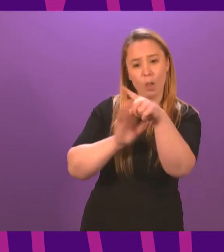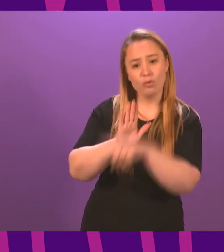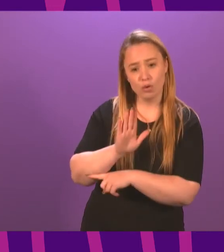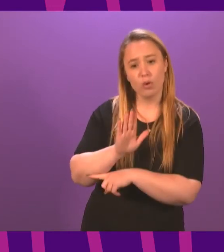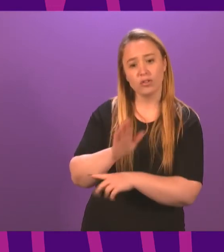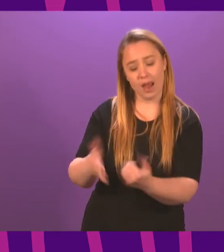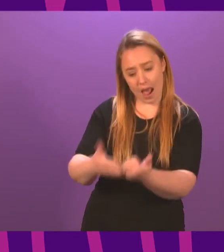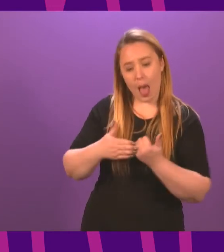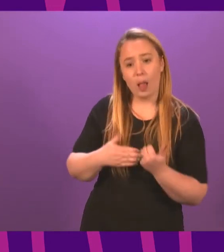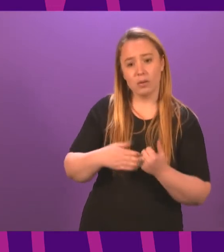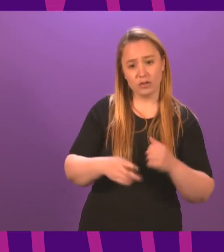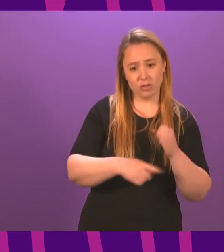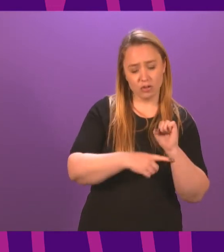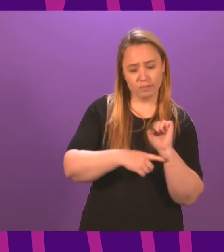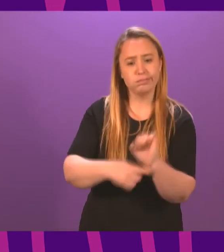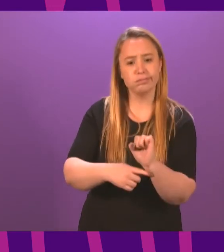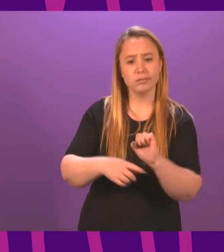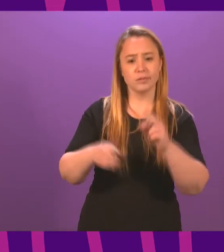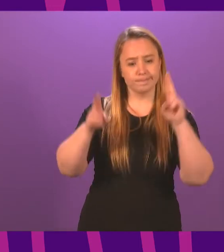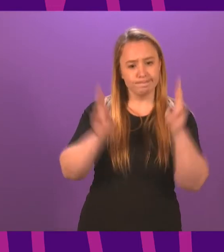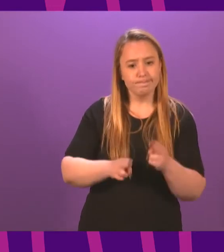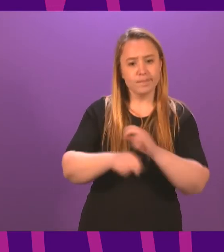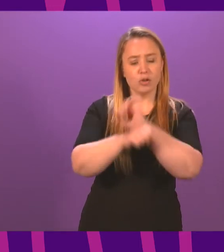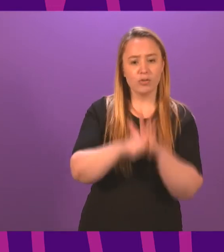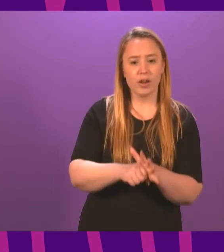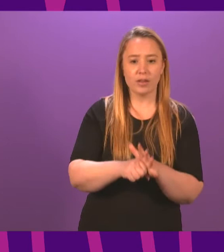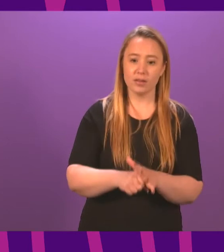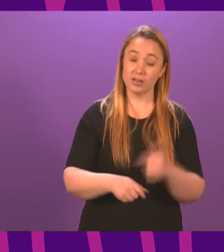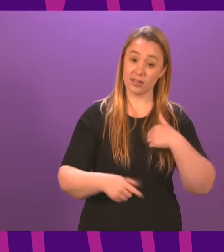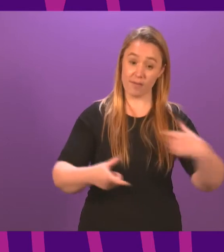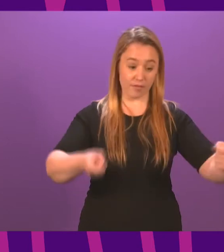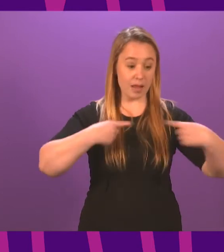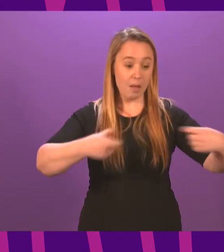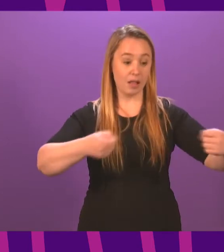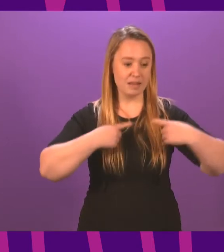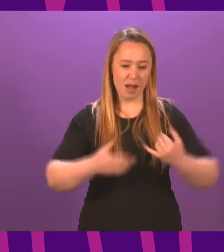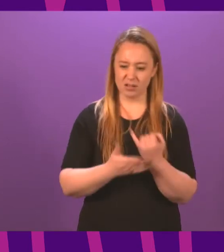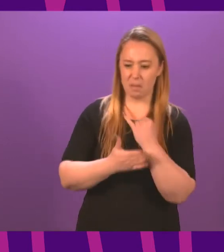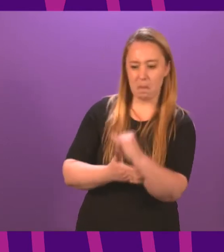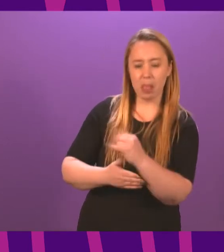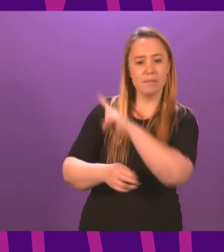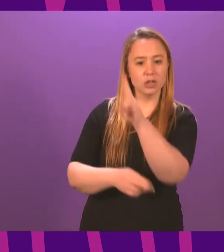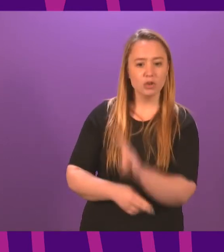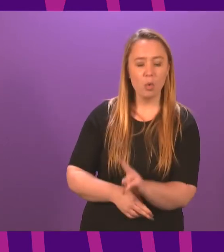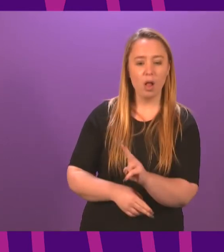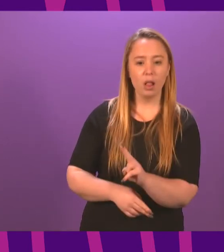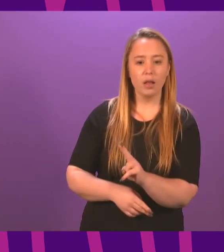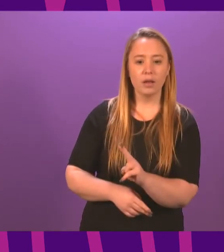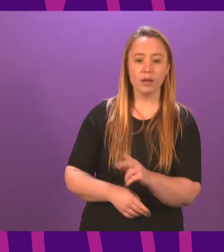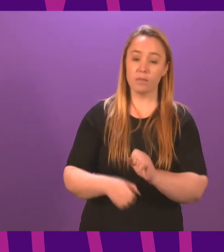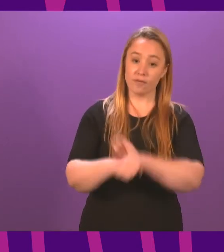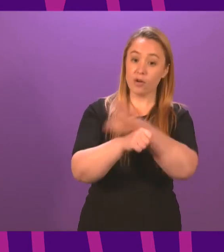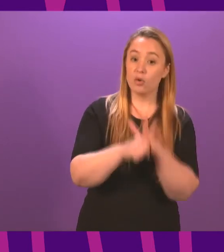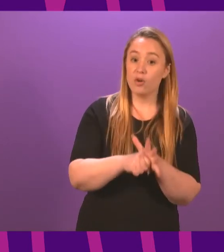us to fight the pandemic. I'm getting emails blaming schools. Well, as far as I'm concerned, there's